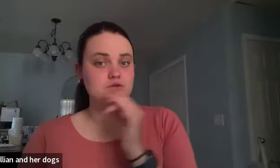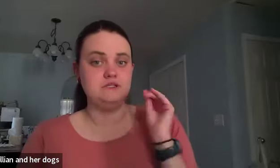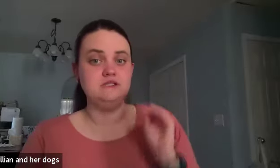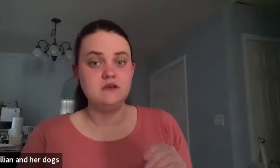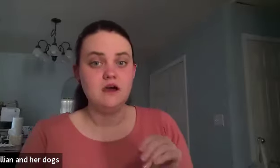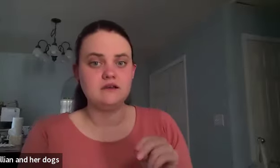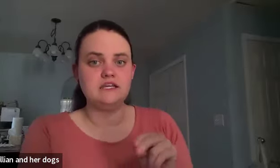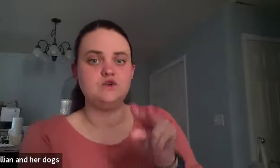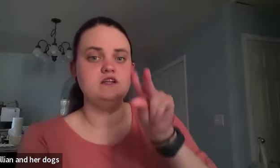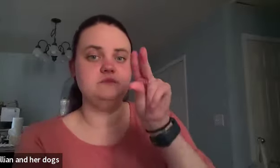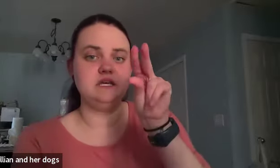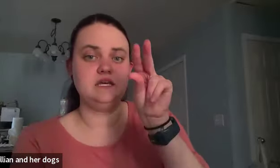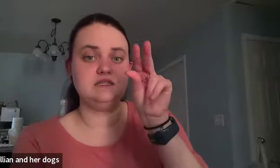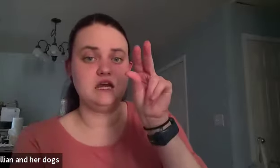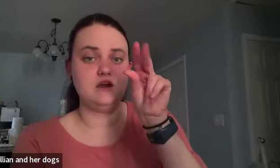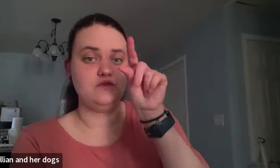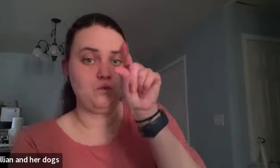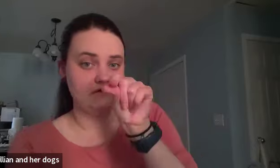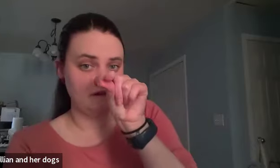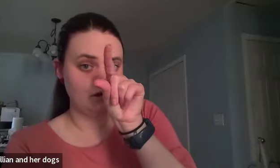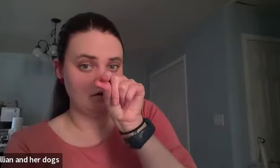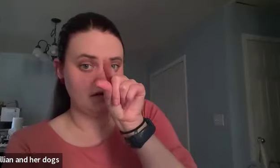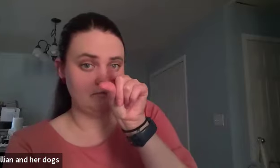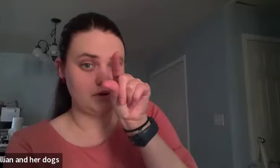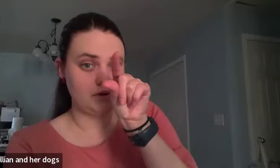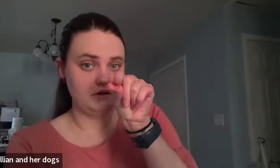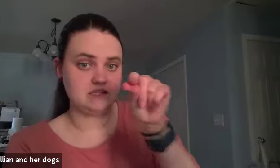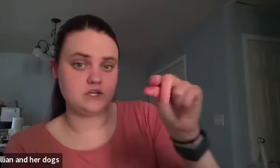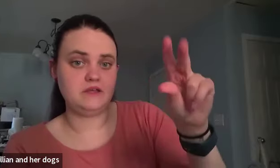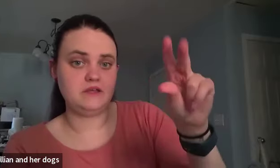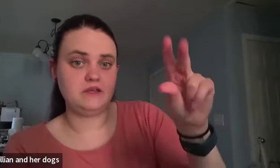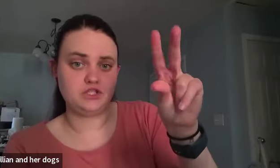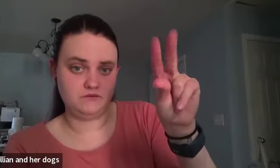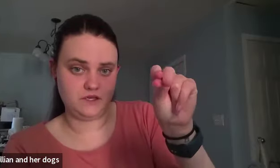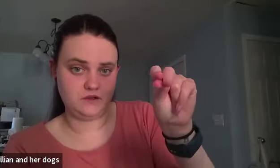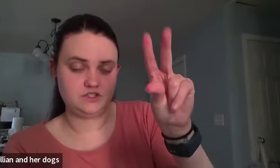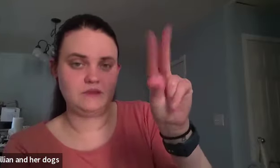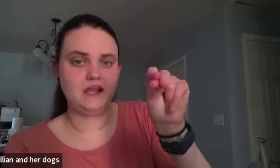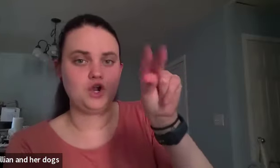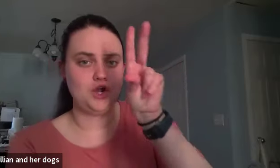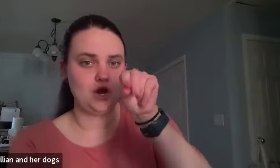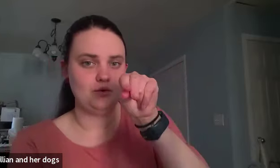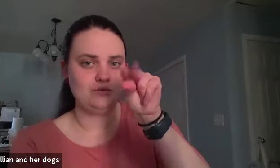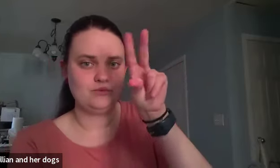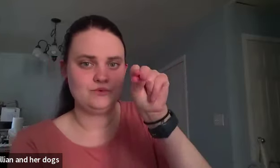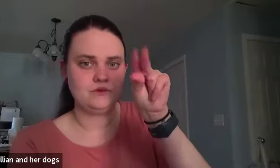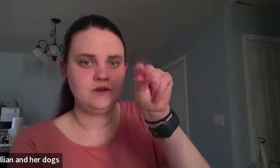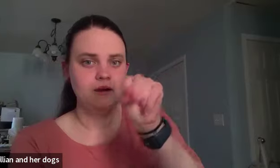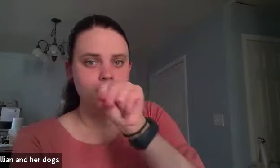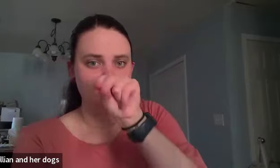So duck is going to be, instead of the one finger like bird, it's gonna be the two fingers. So like our no,